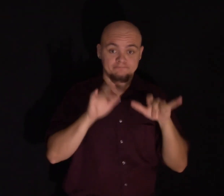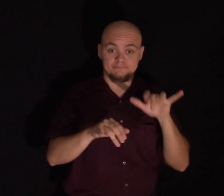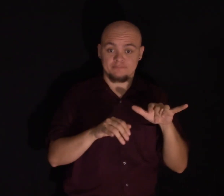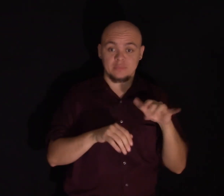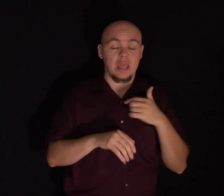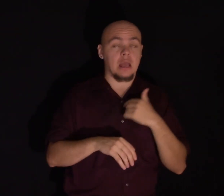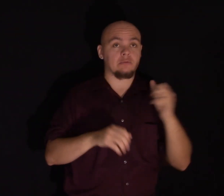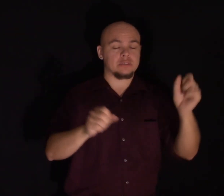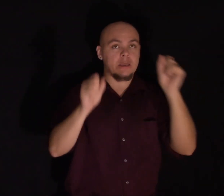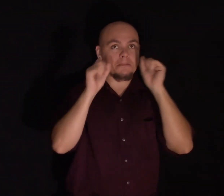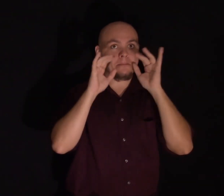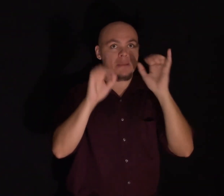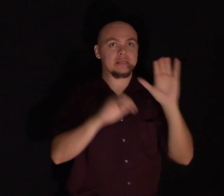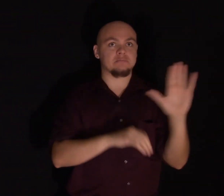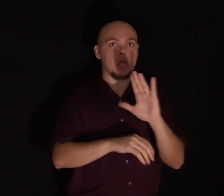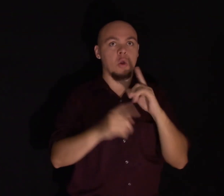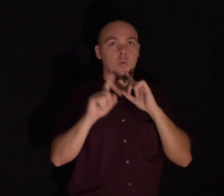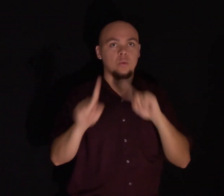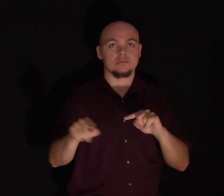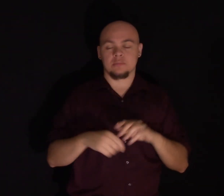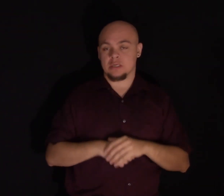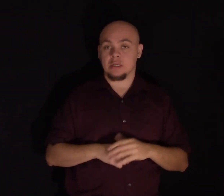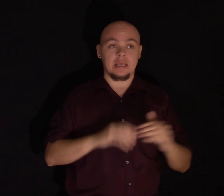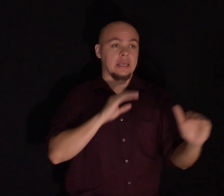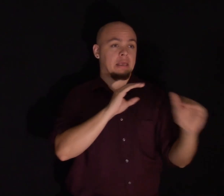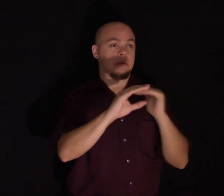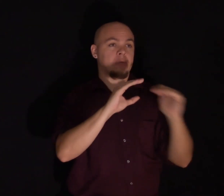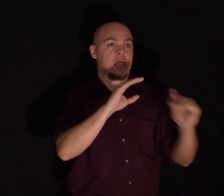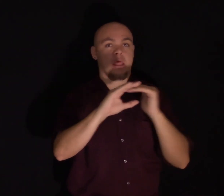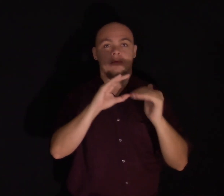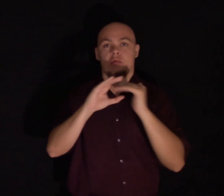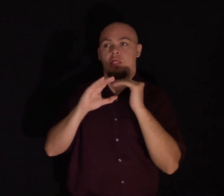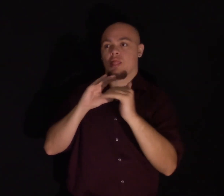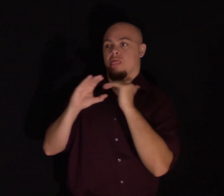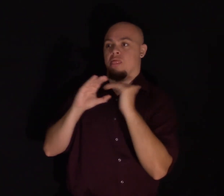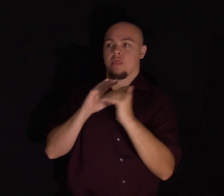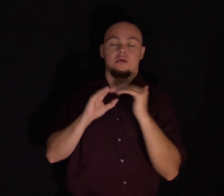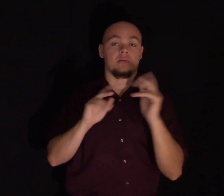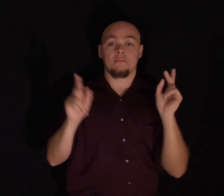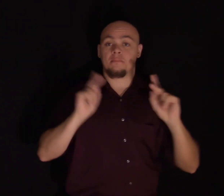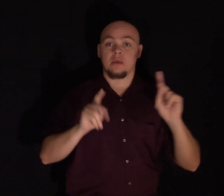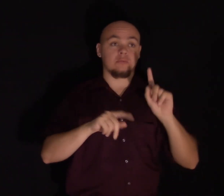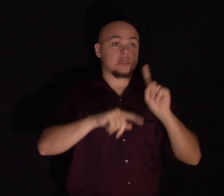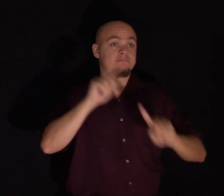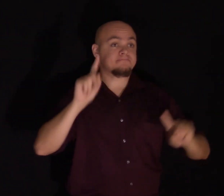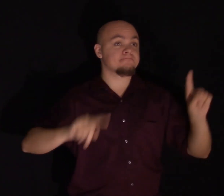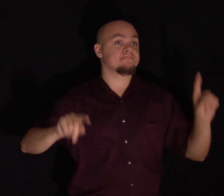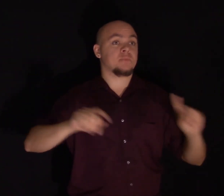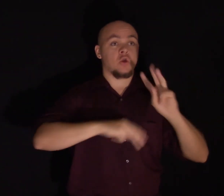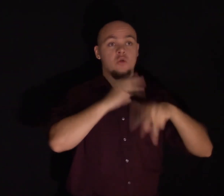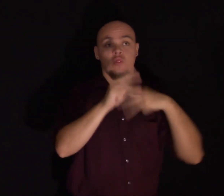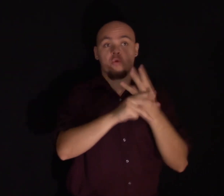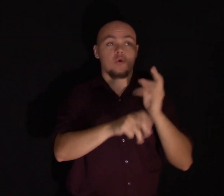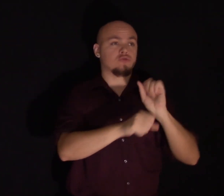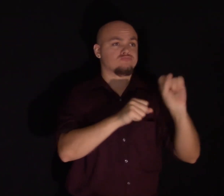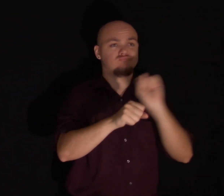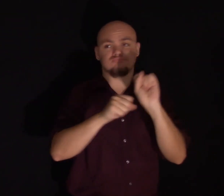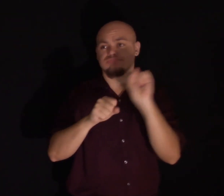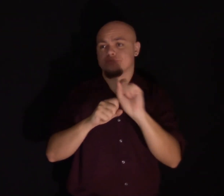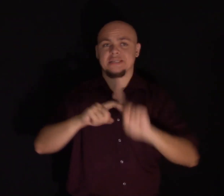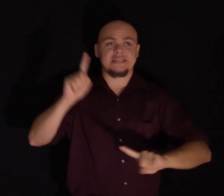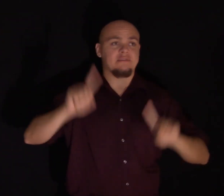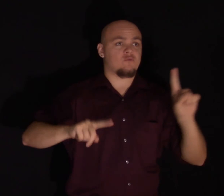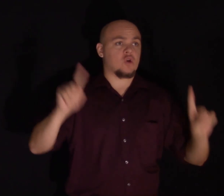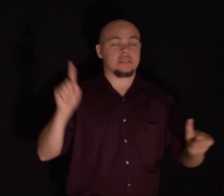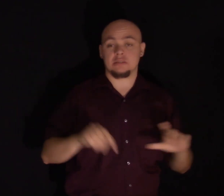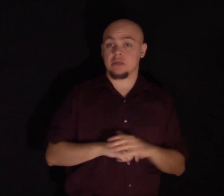amazed by the response literally thousands of emails came in from all different kinds of people from all over the world doing all different kinds of things these were